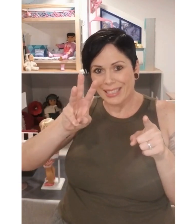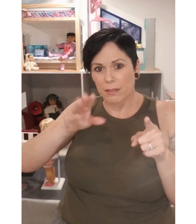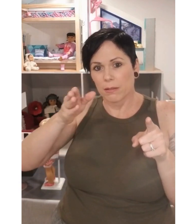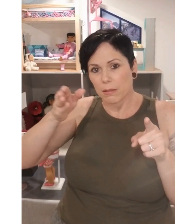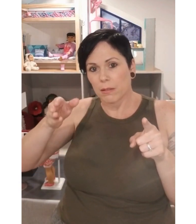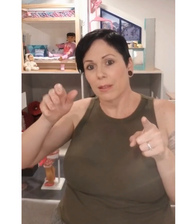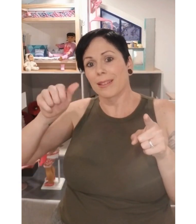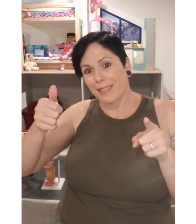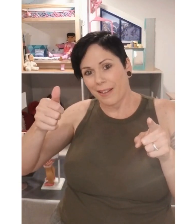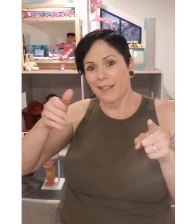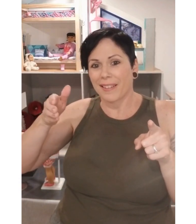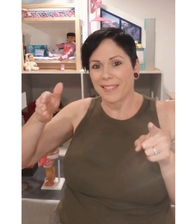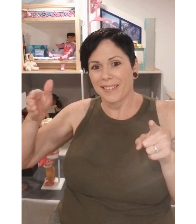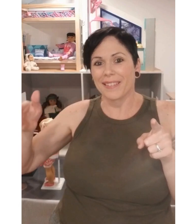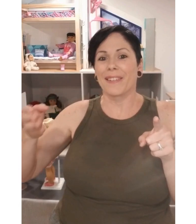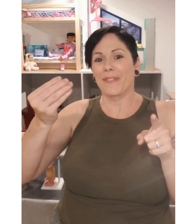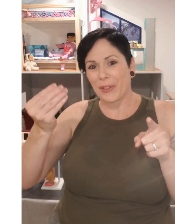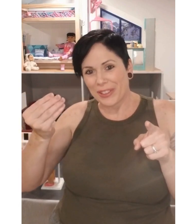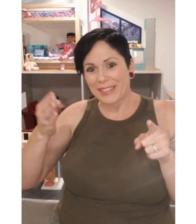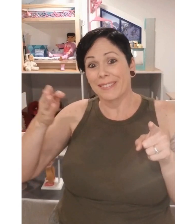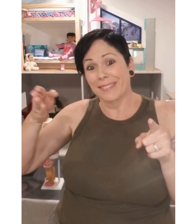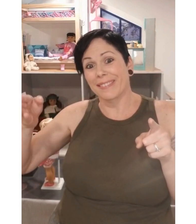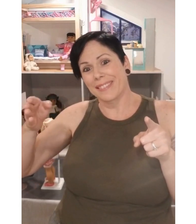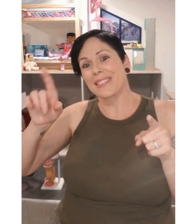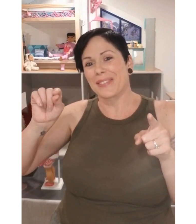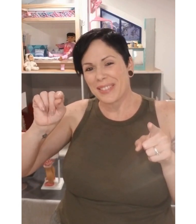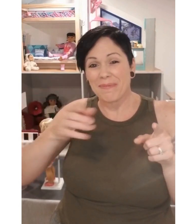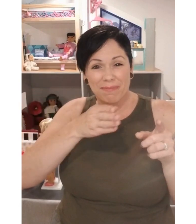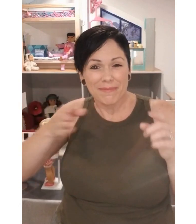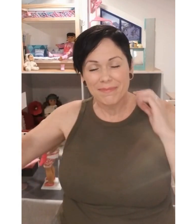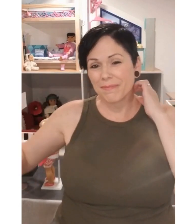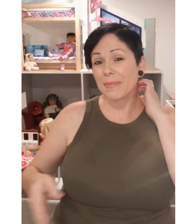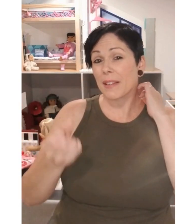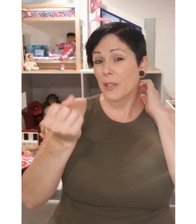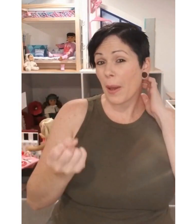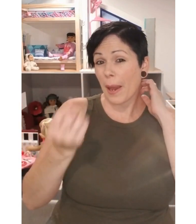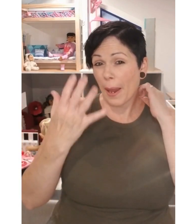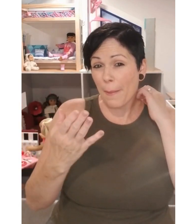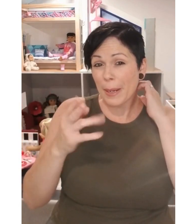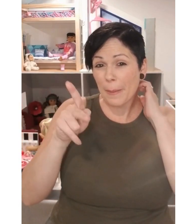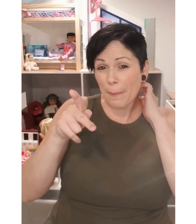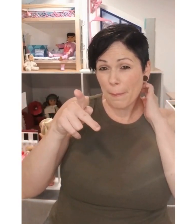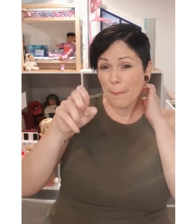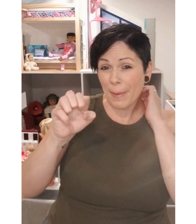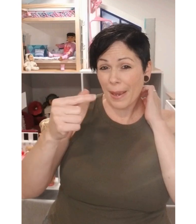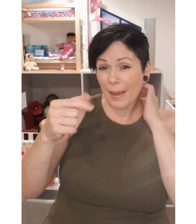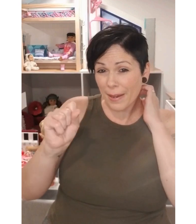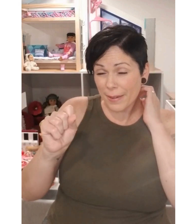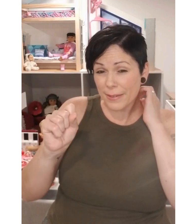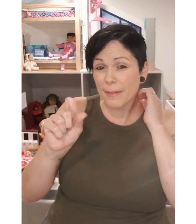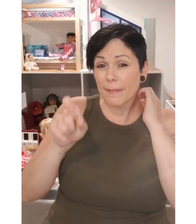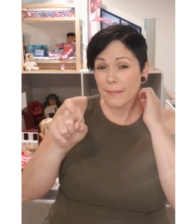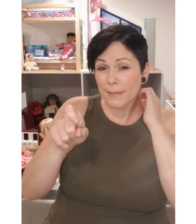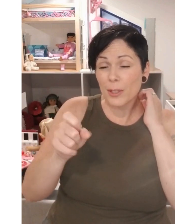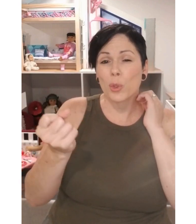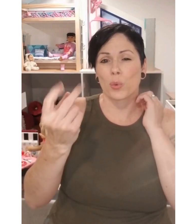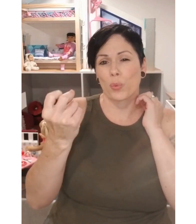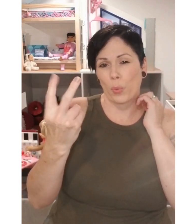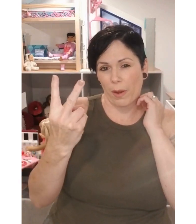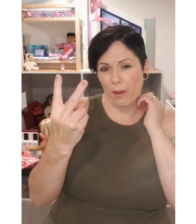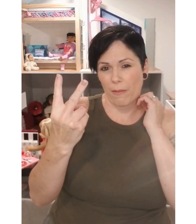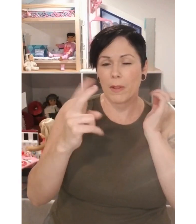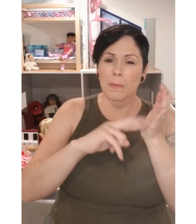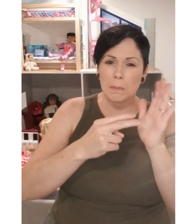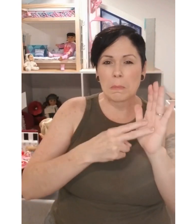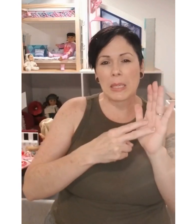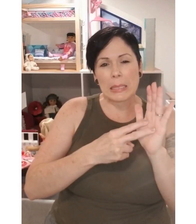answer is 12 of them, which means this is going to be able to hold 6 dolls. So the spacing I wanted to keep.